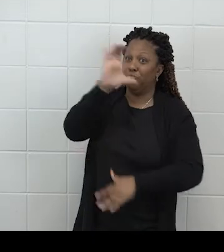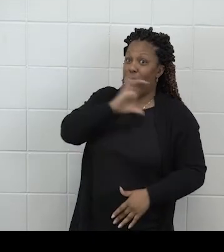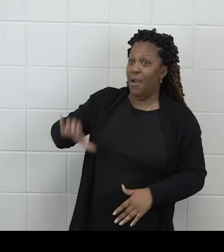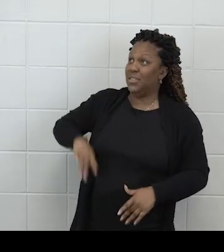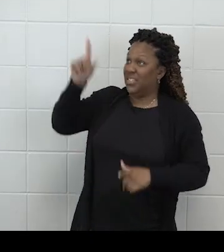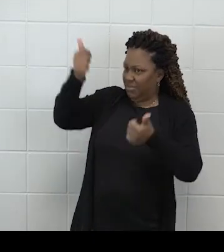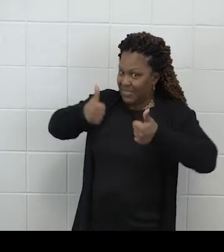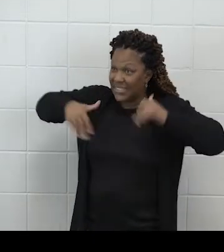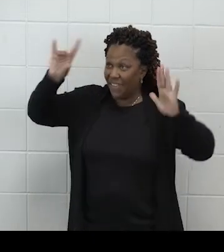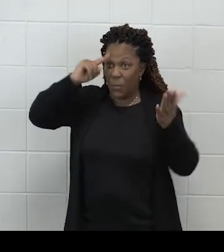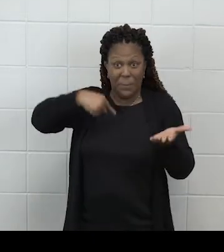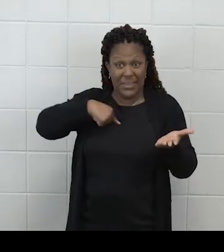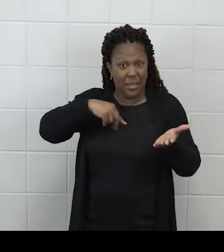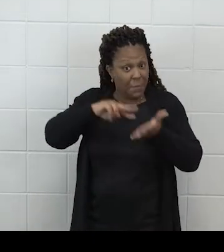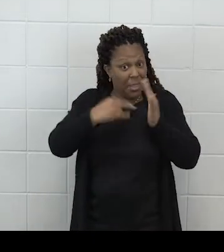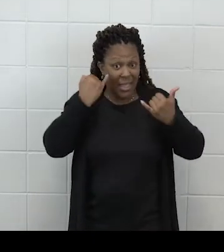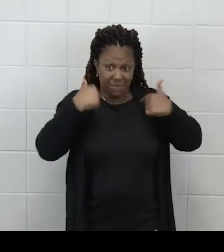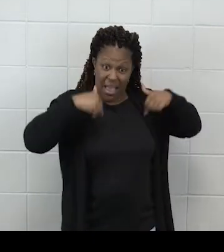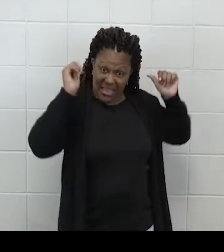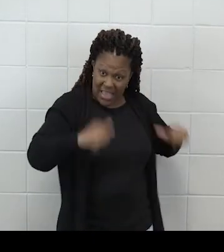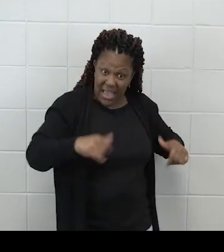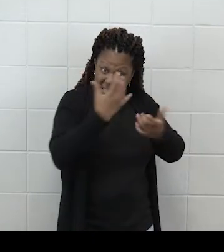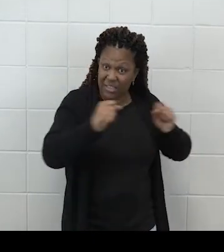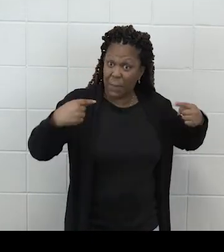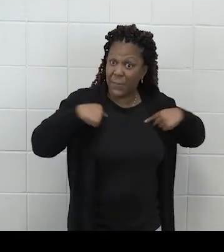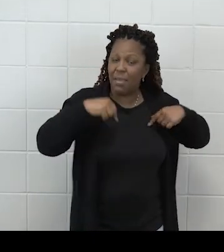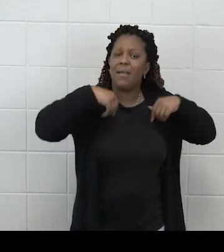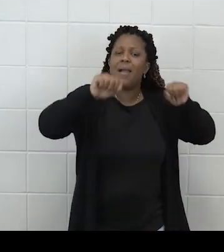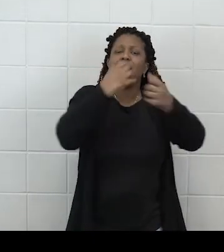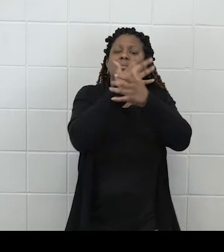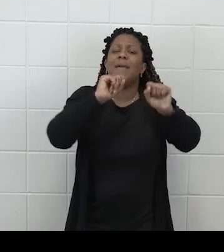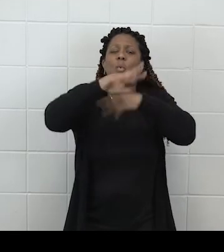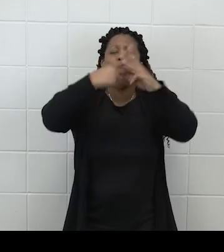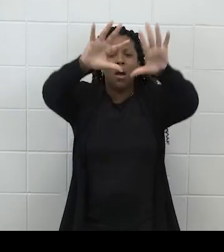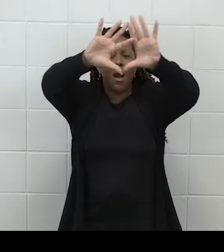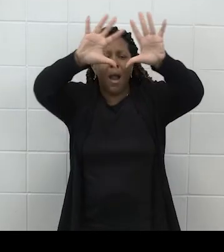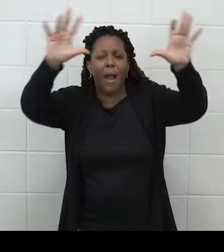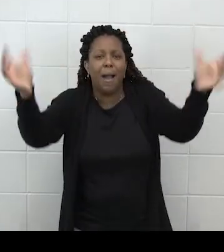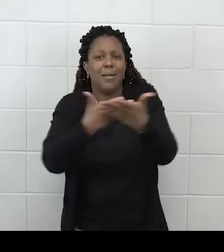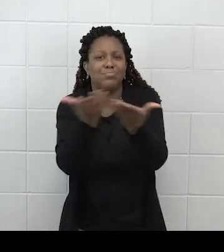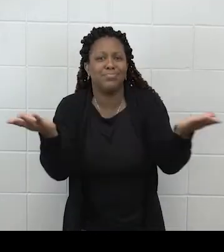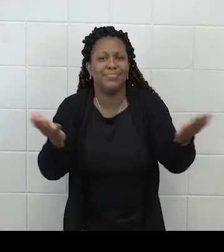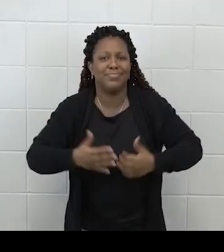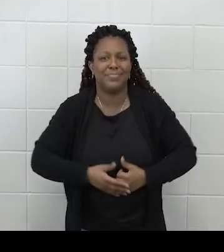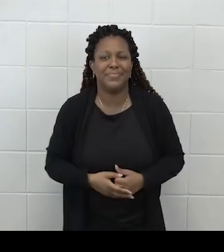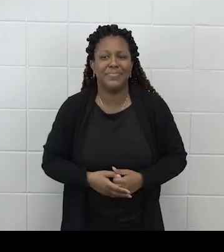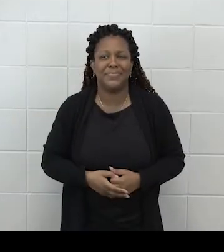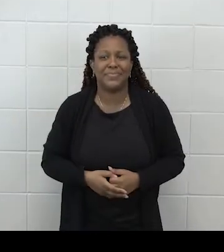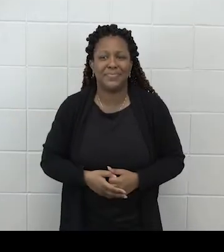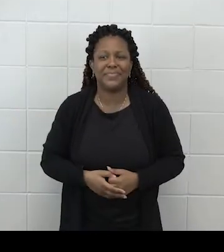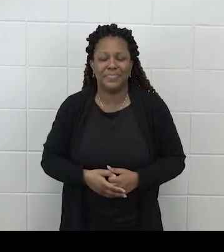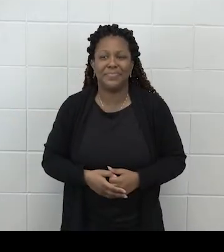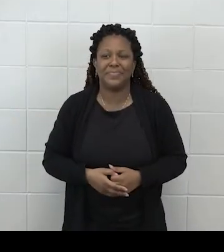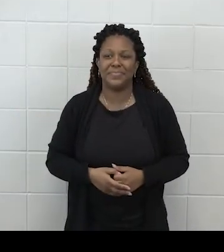And if he can save us, he can save the world. As we are coming out of the